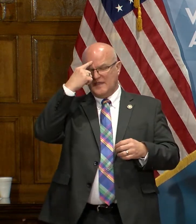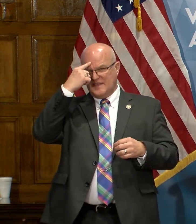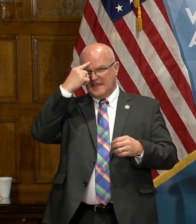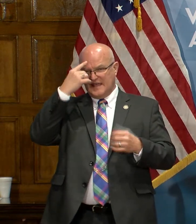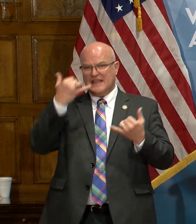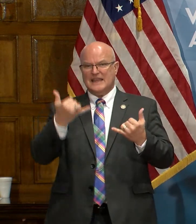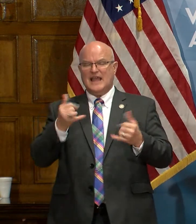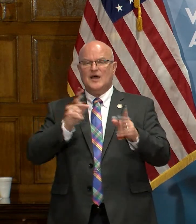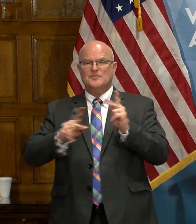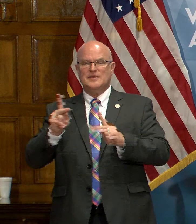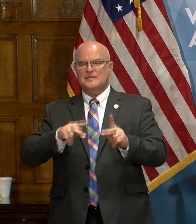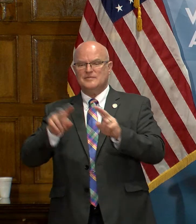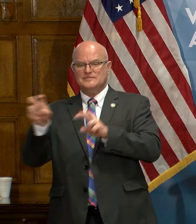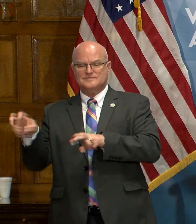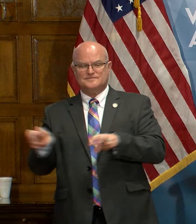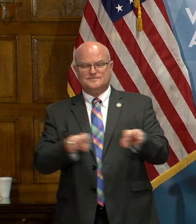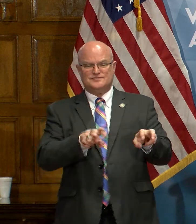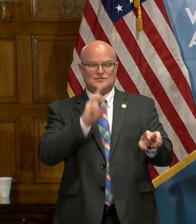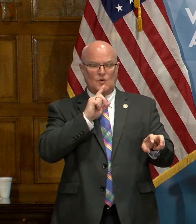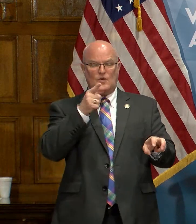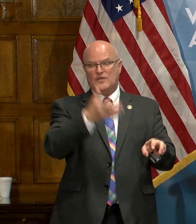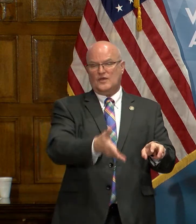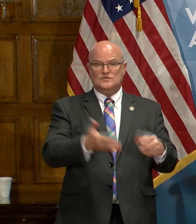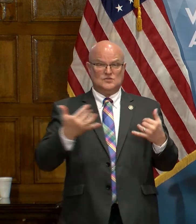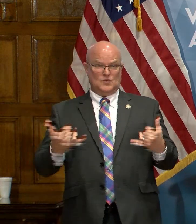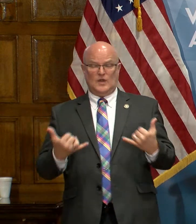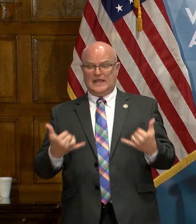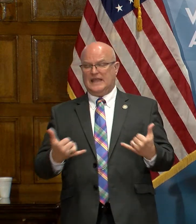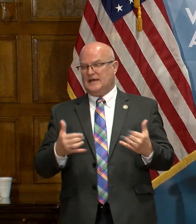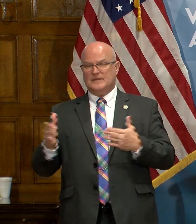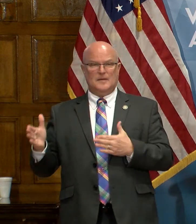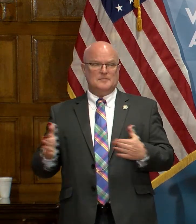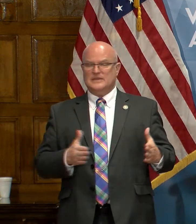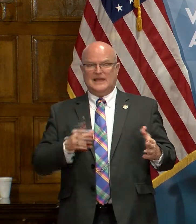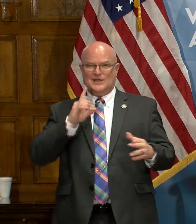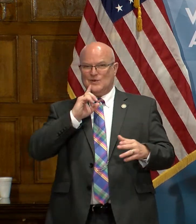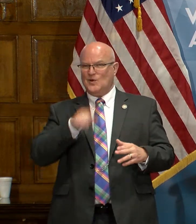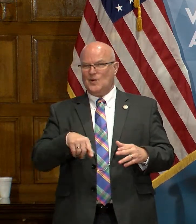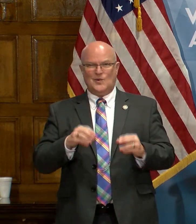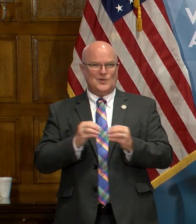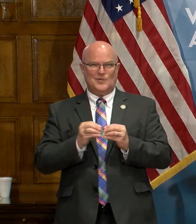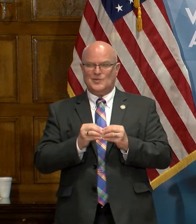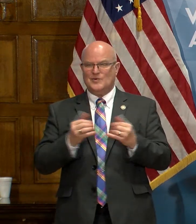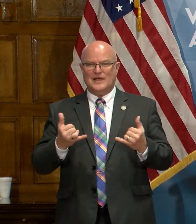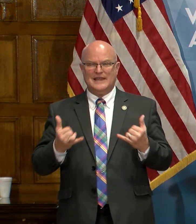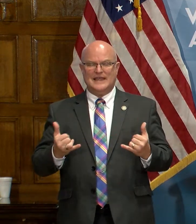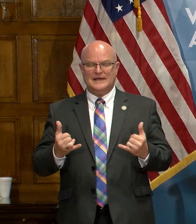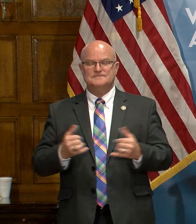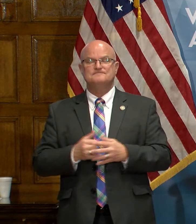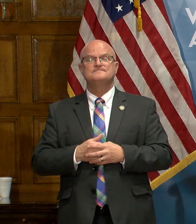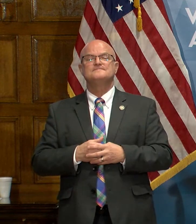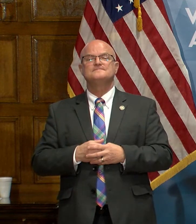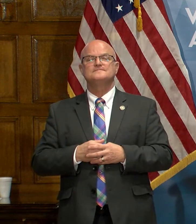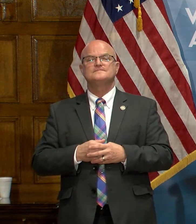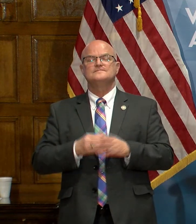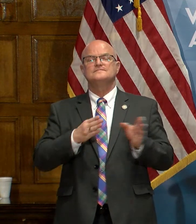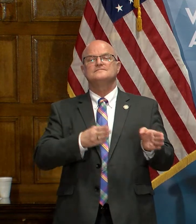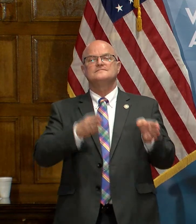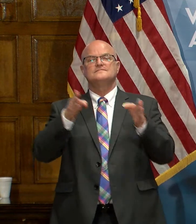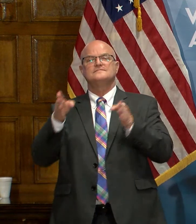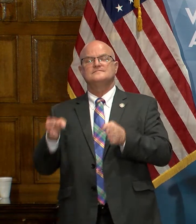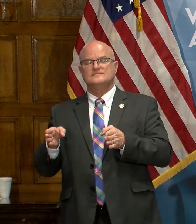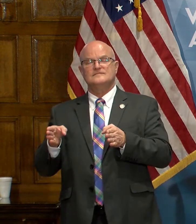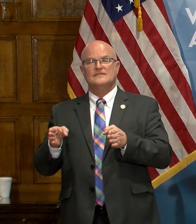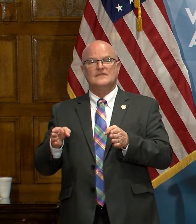to transition in that direction. So at this point, there's not any plan to do more. In terms of